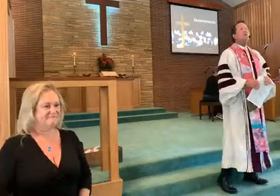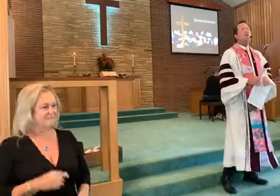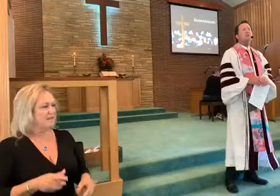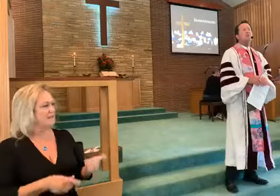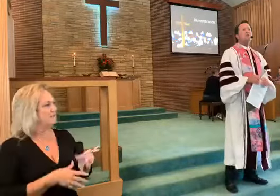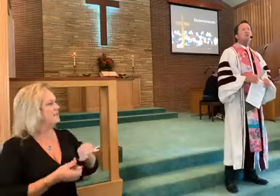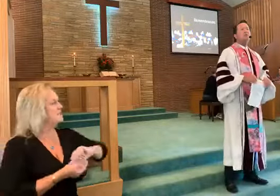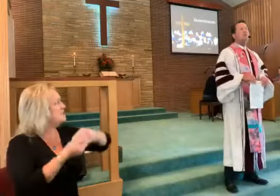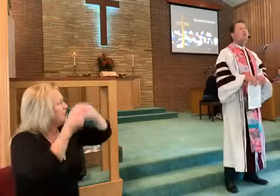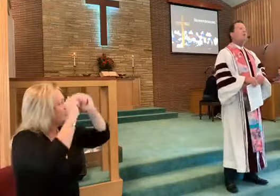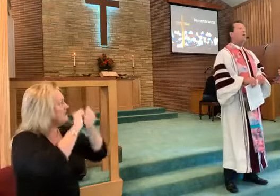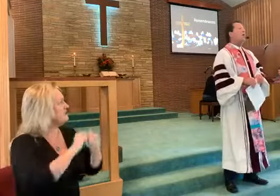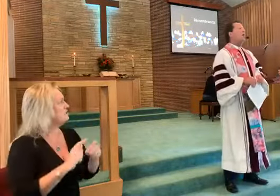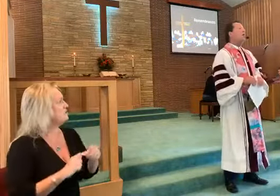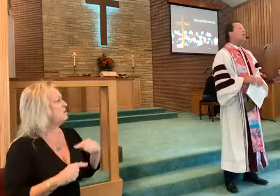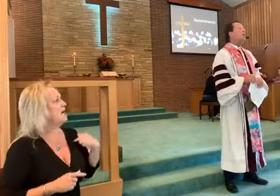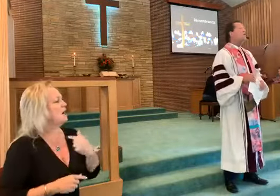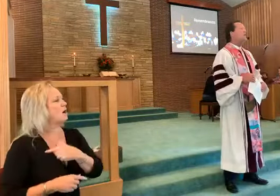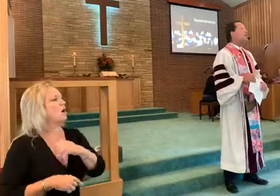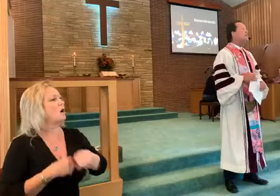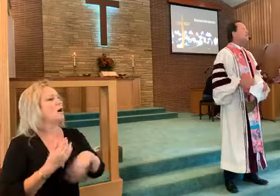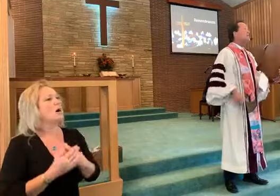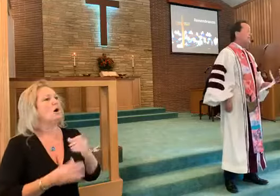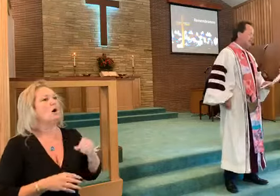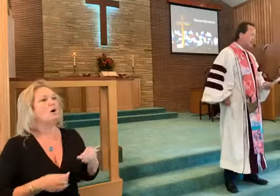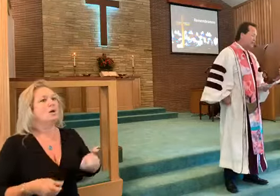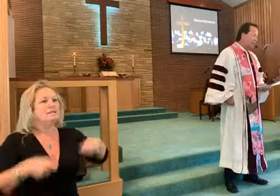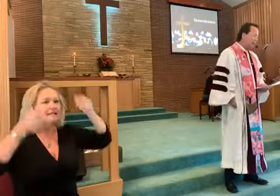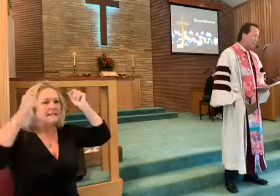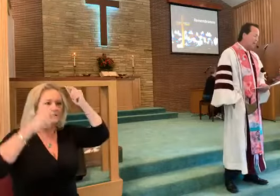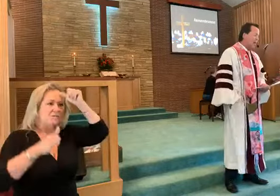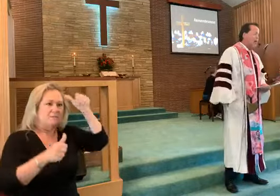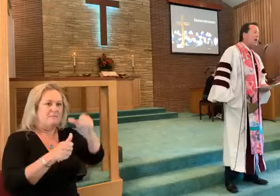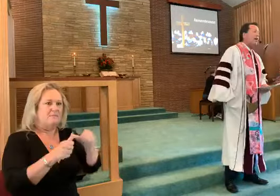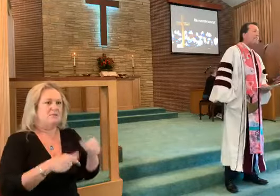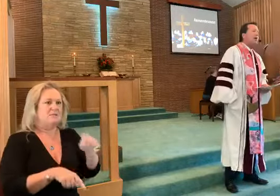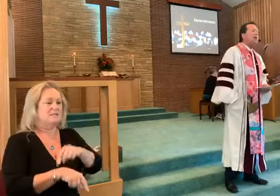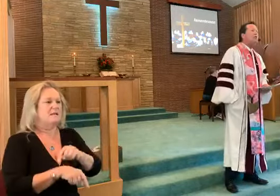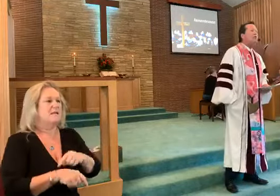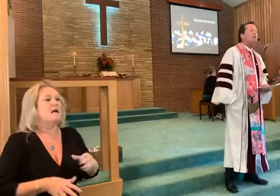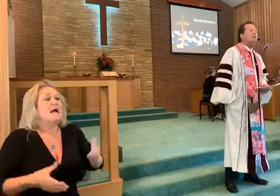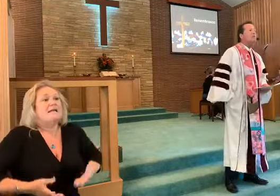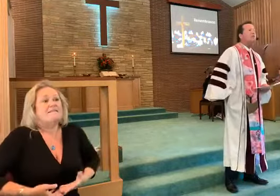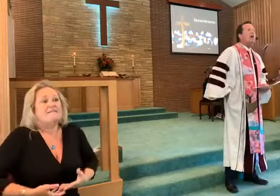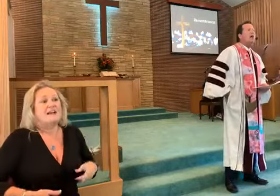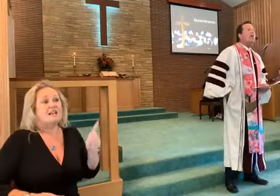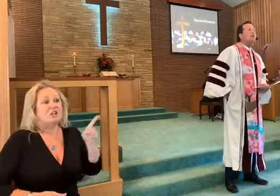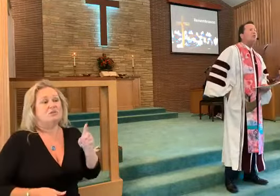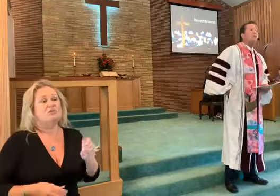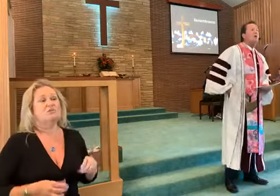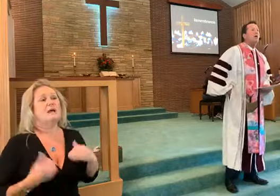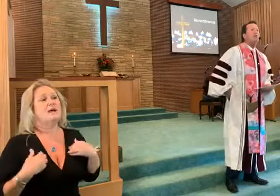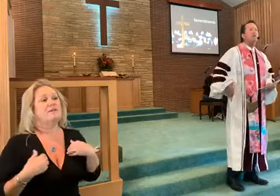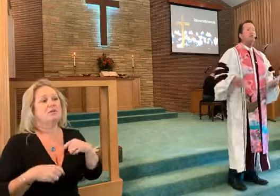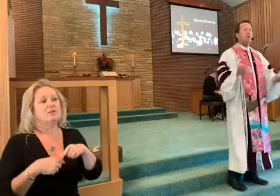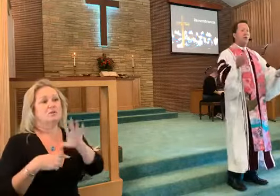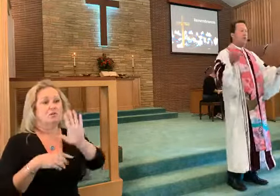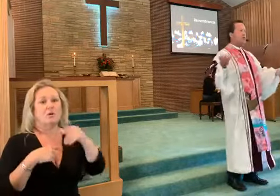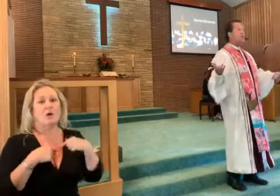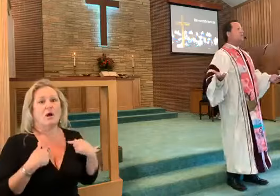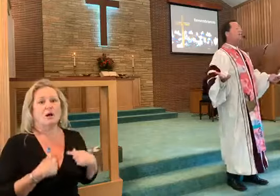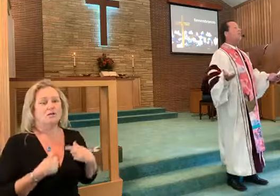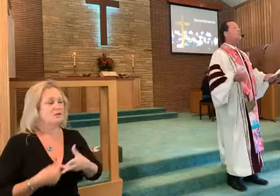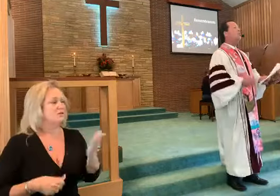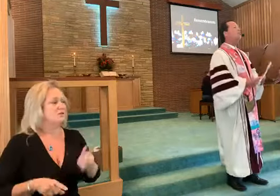As we transition to our All Saints Remembrance Time, I invite you to have in your hearts